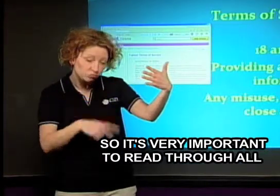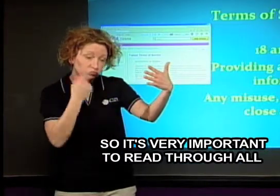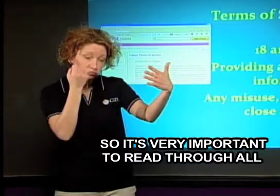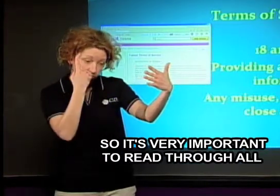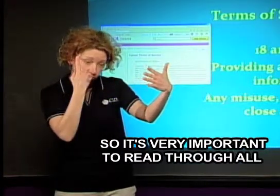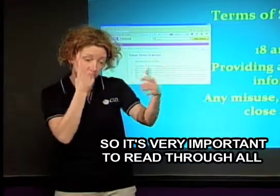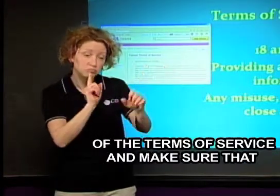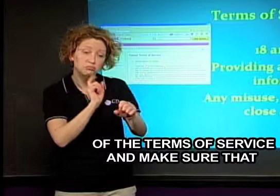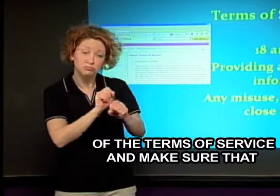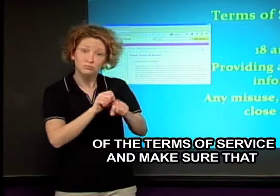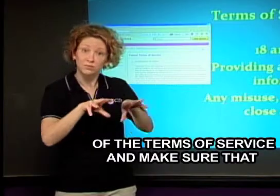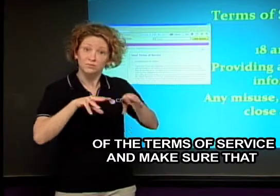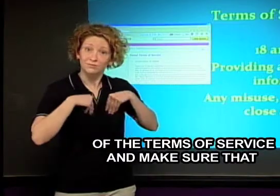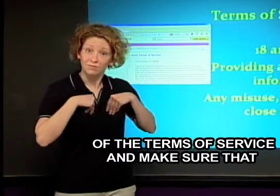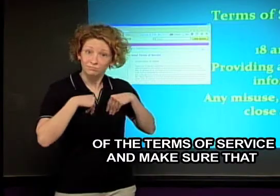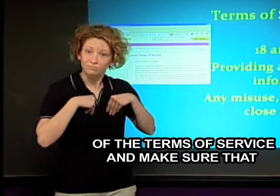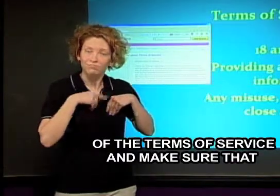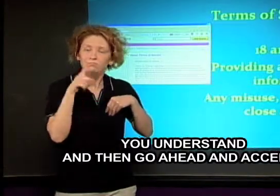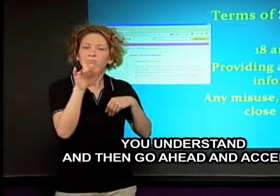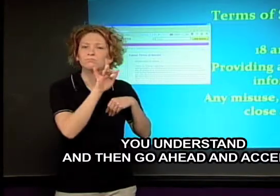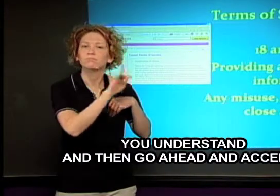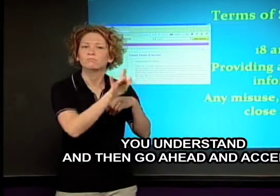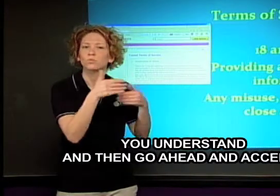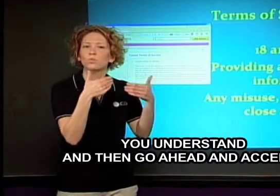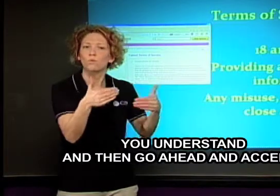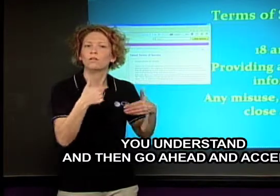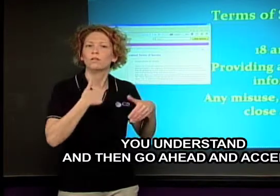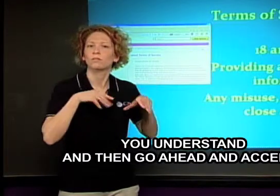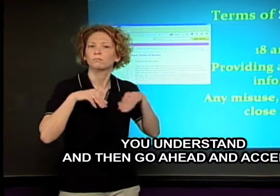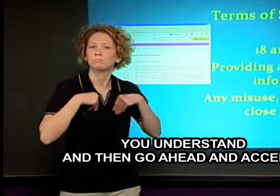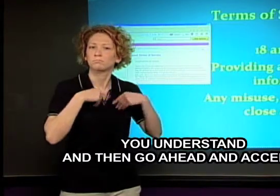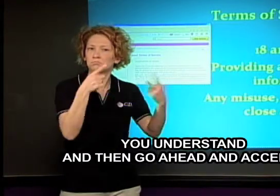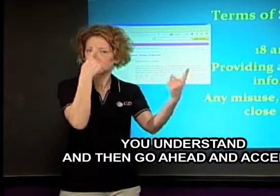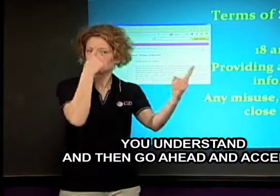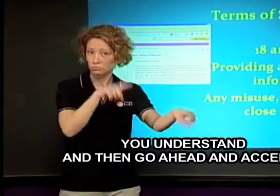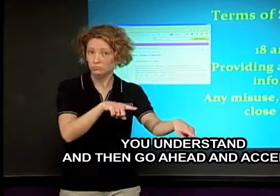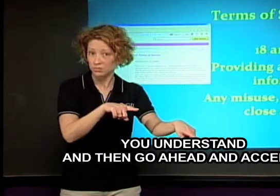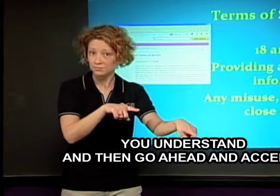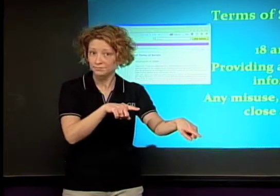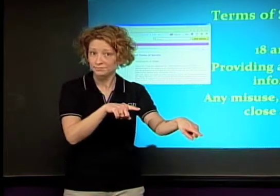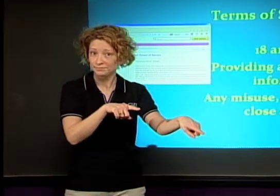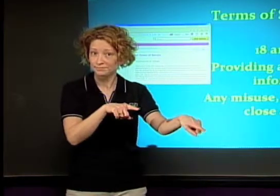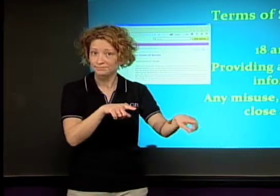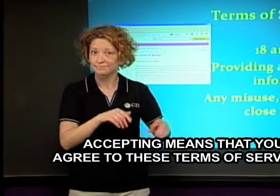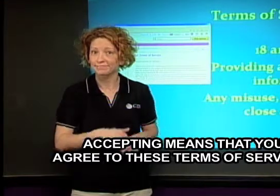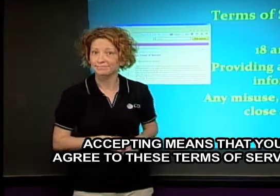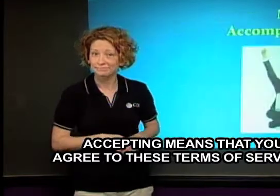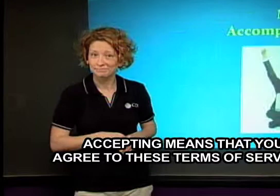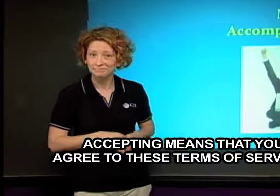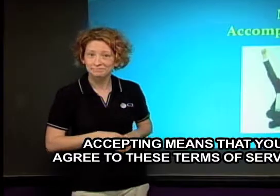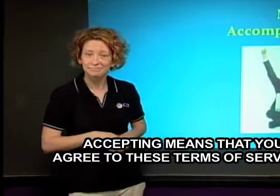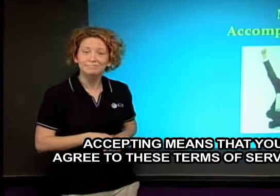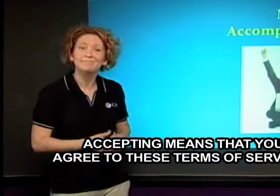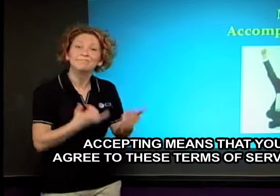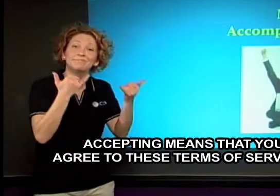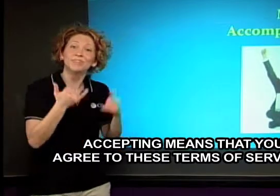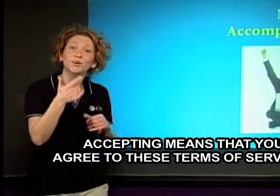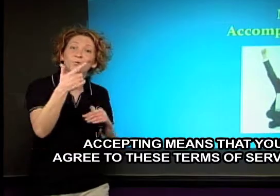to read through all the terms of service and make sure you understand, and then go ahead and accept. Accepting means that you agree with these terms